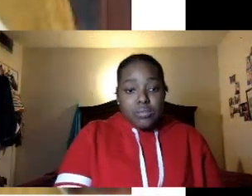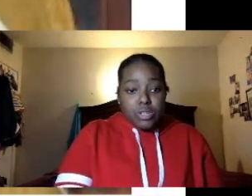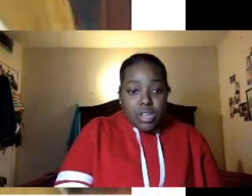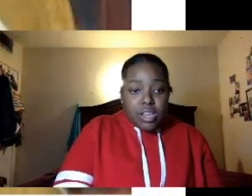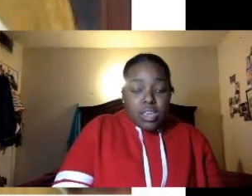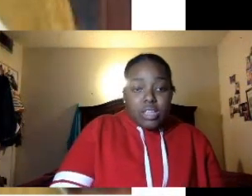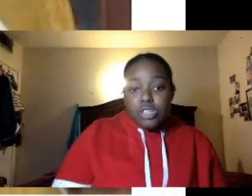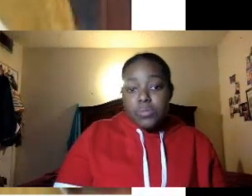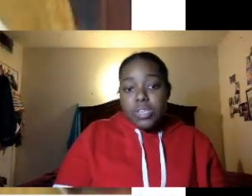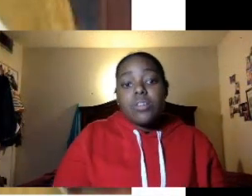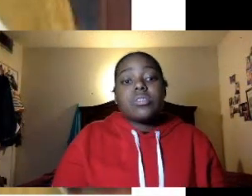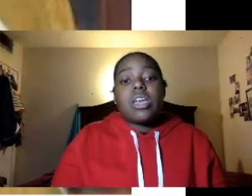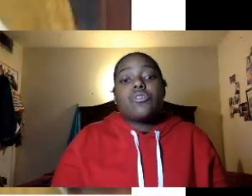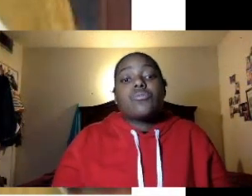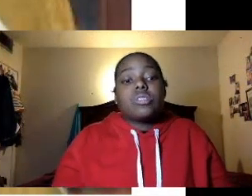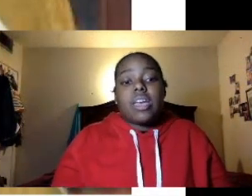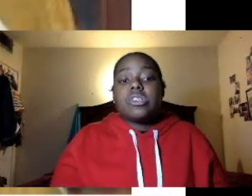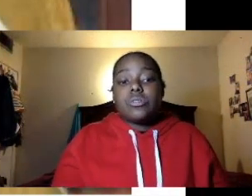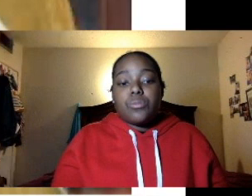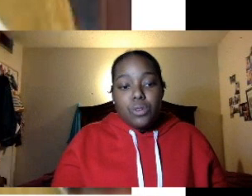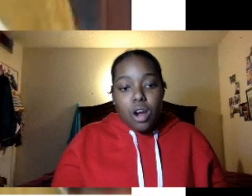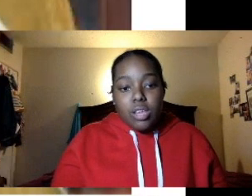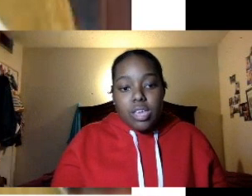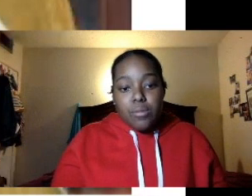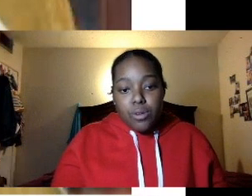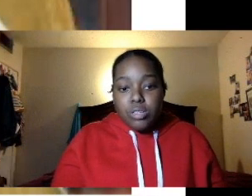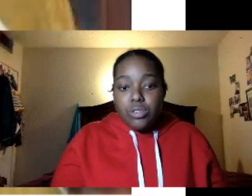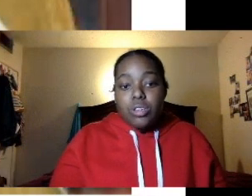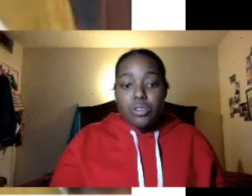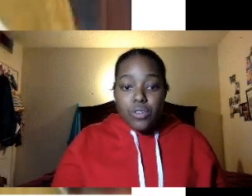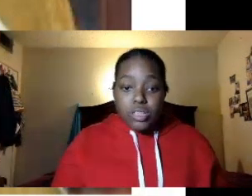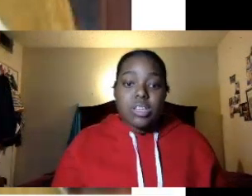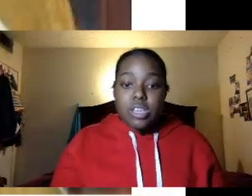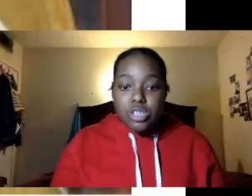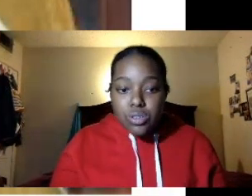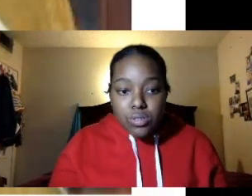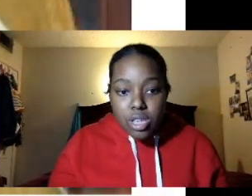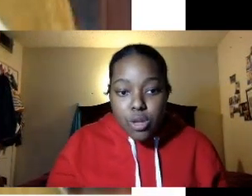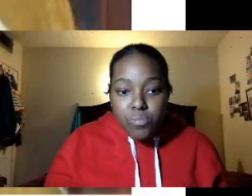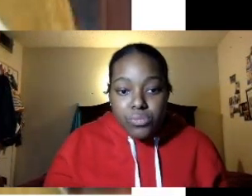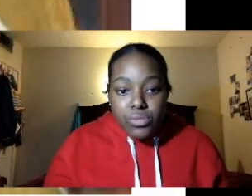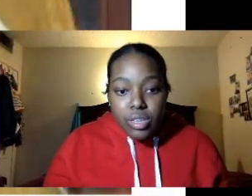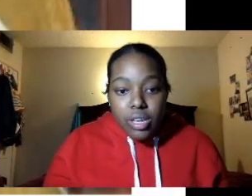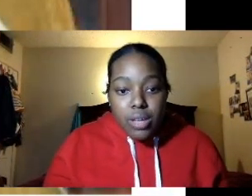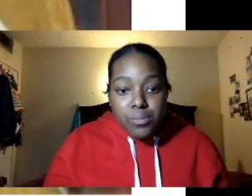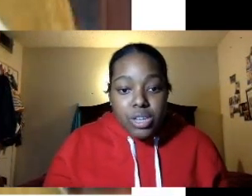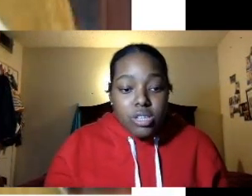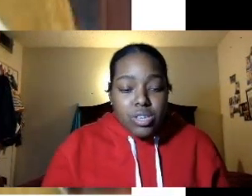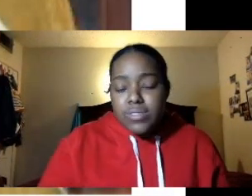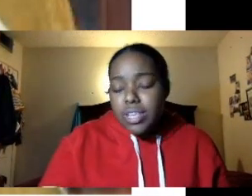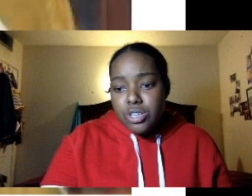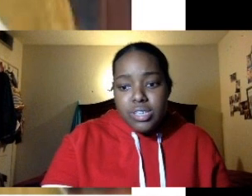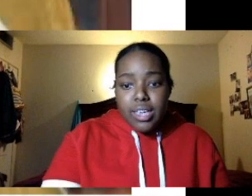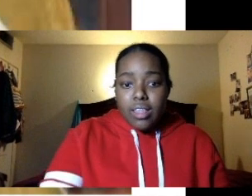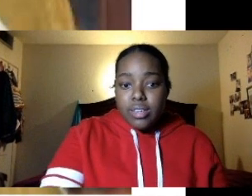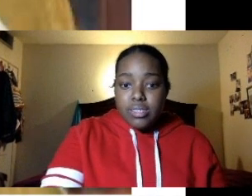has demonstrated leadership skills on numerous occasions regarding important university issues. She also